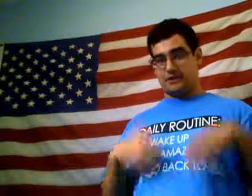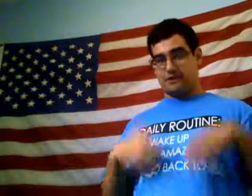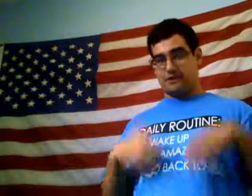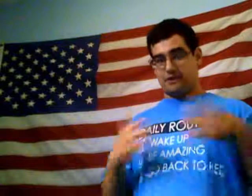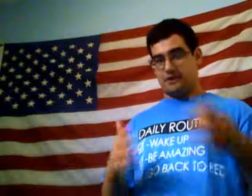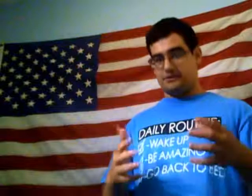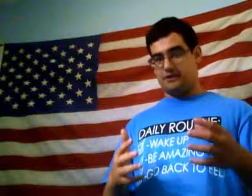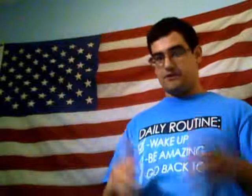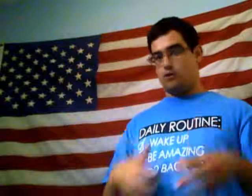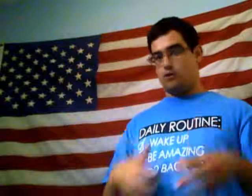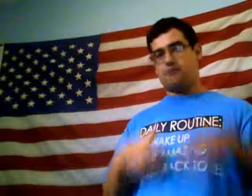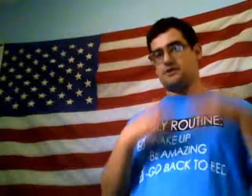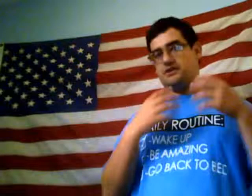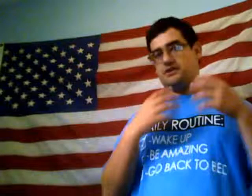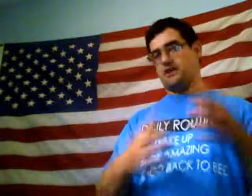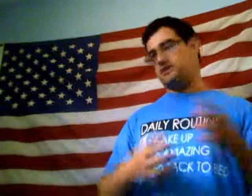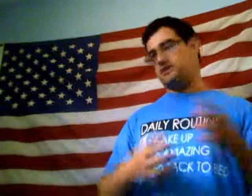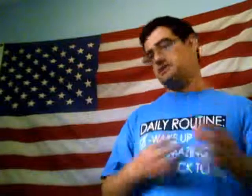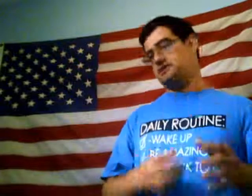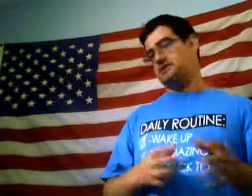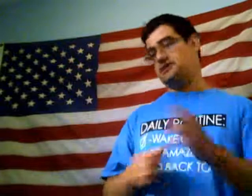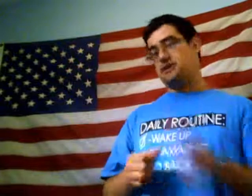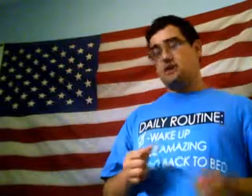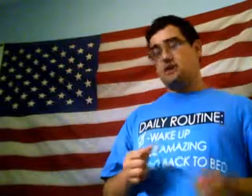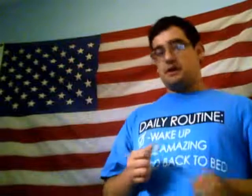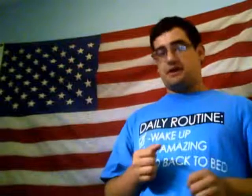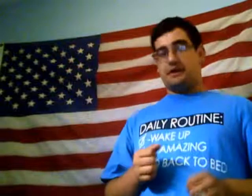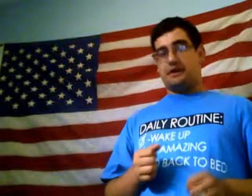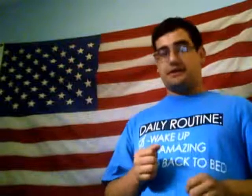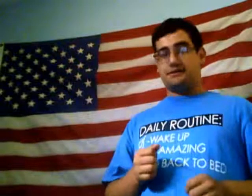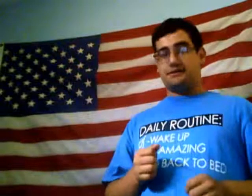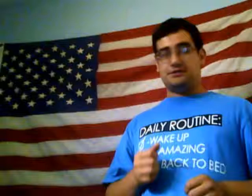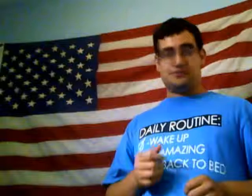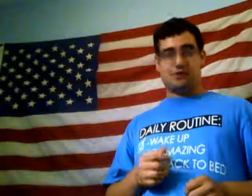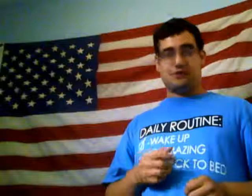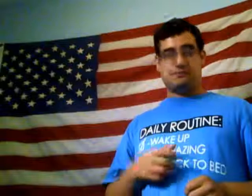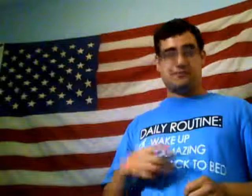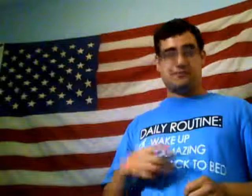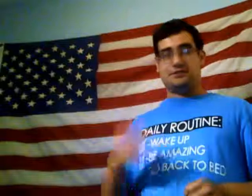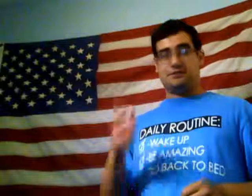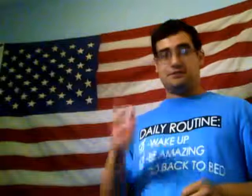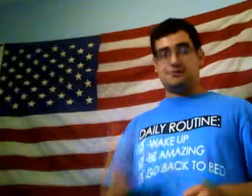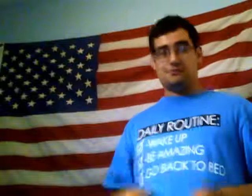in American history, even more confusing than the election of 1860. And that's it.